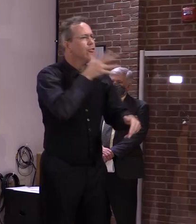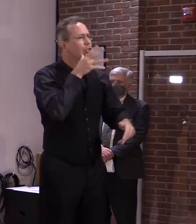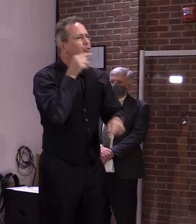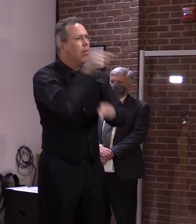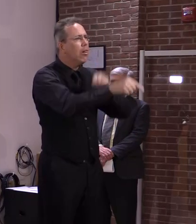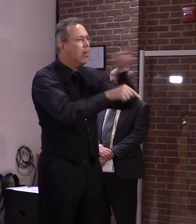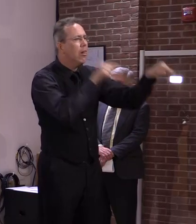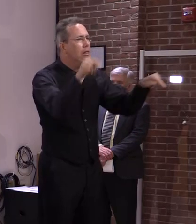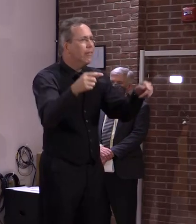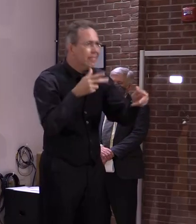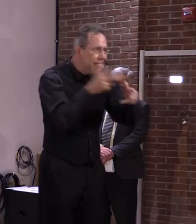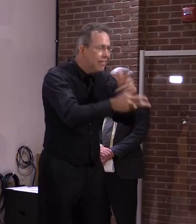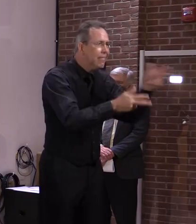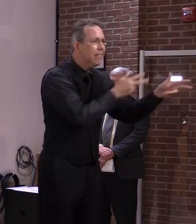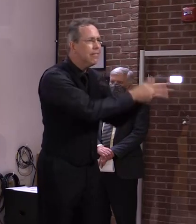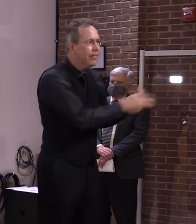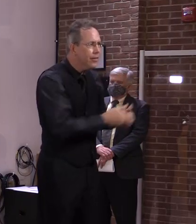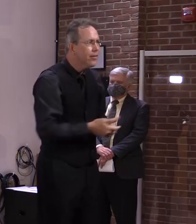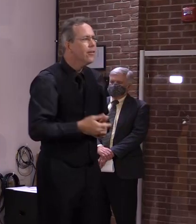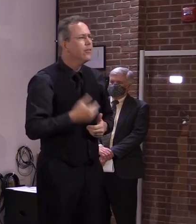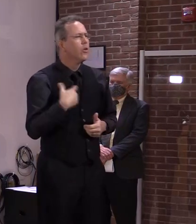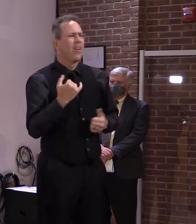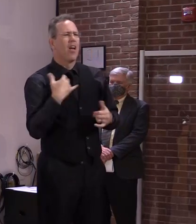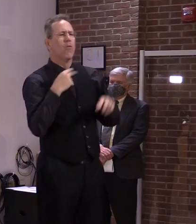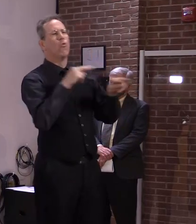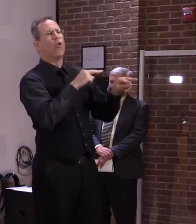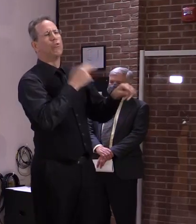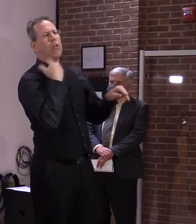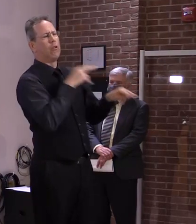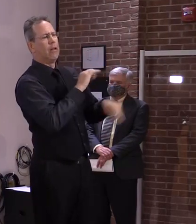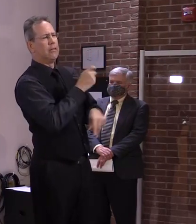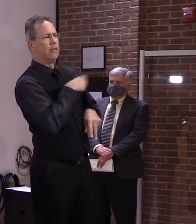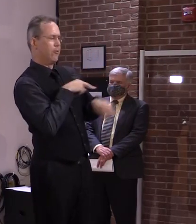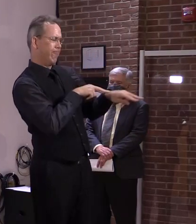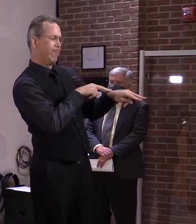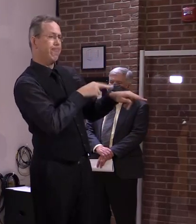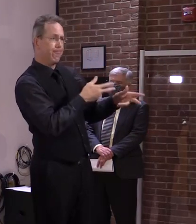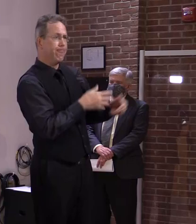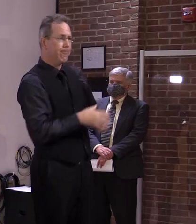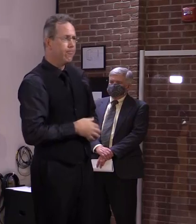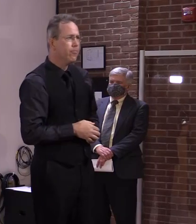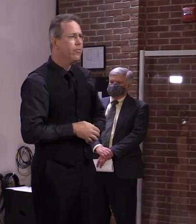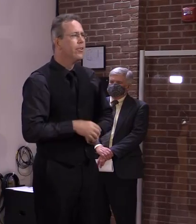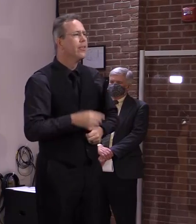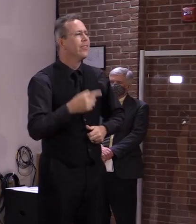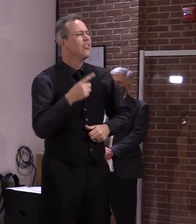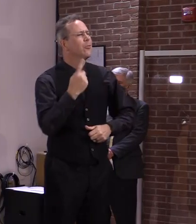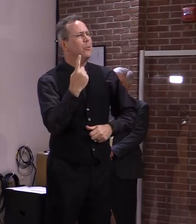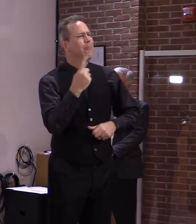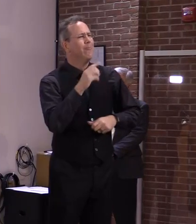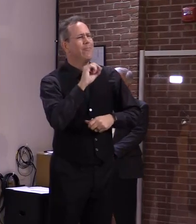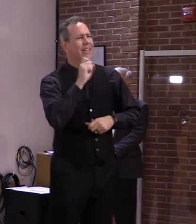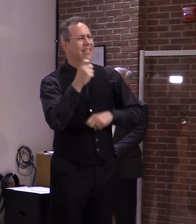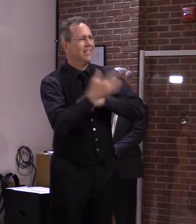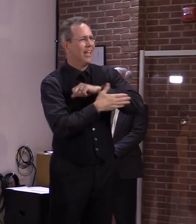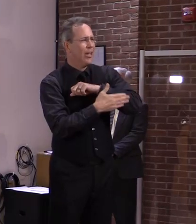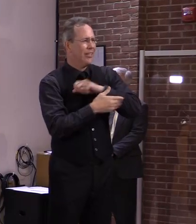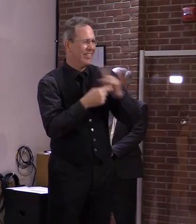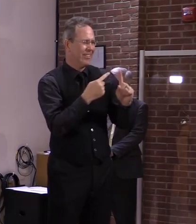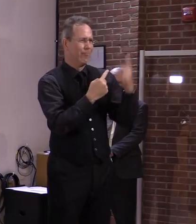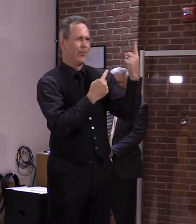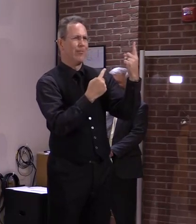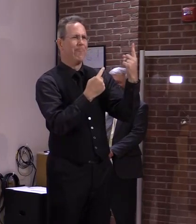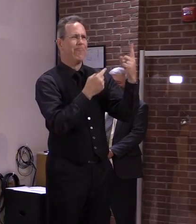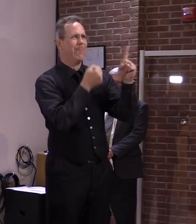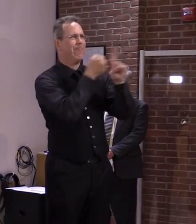not just Essex County, it's that whole Northeast, and I would include New Hampshire and Maine